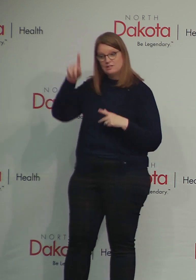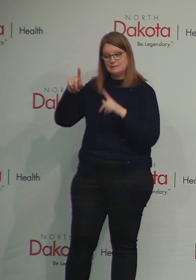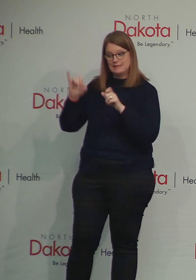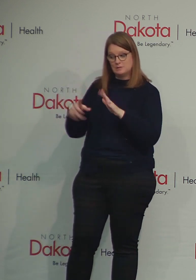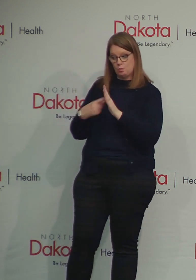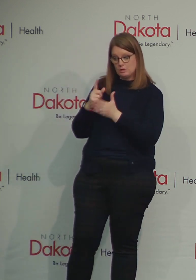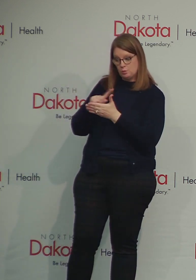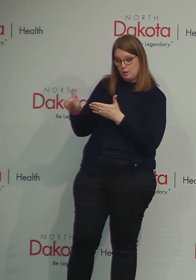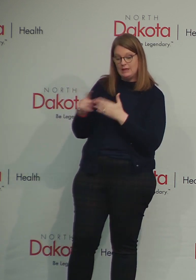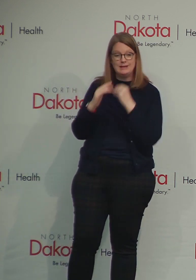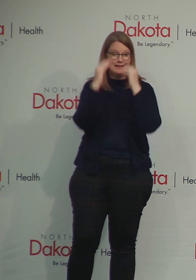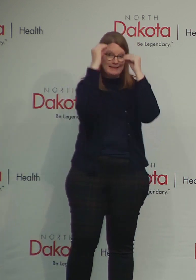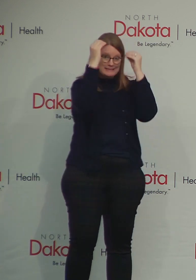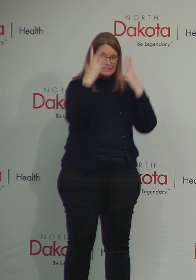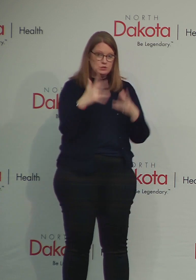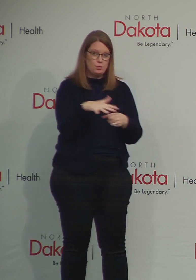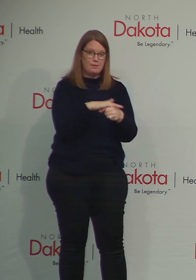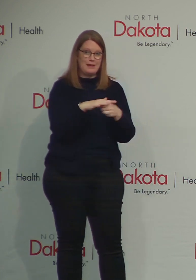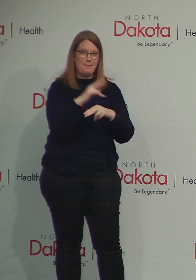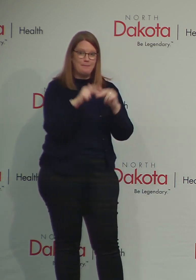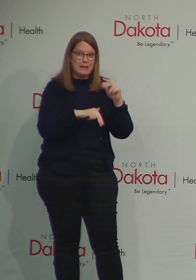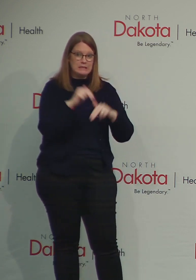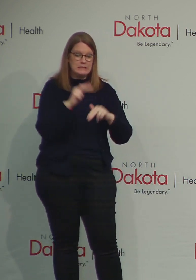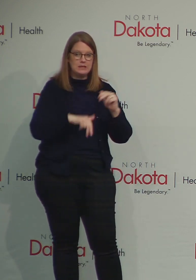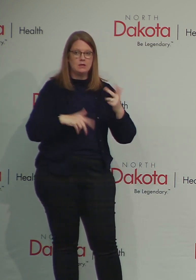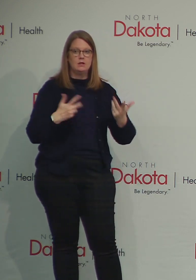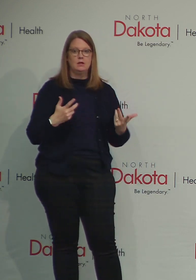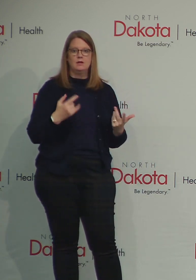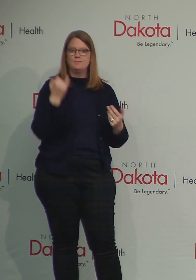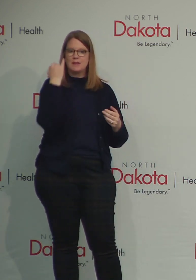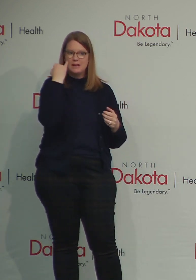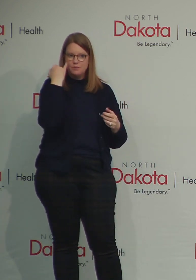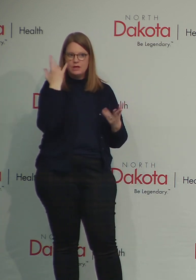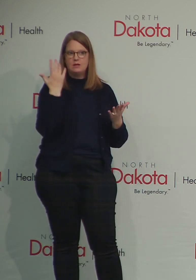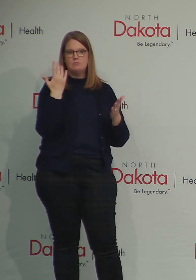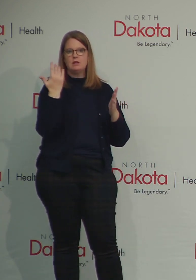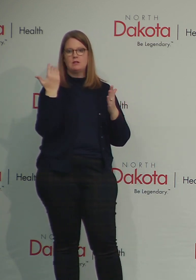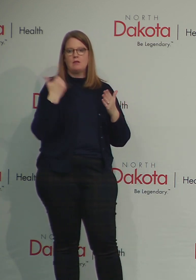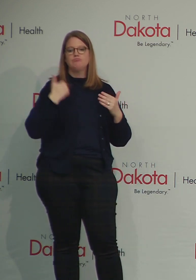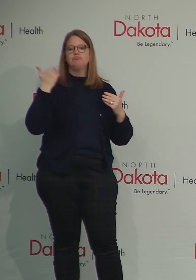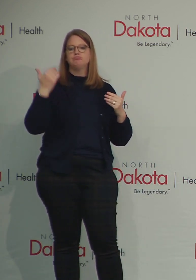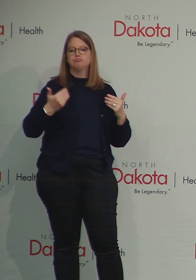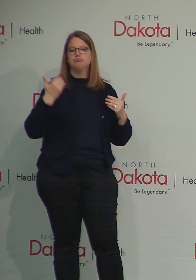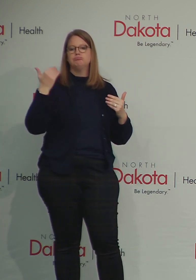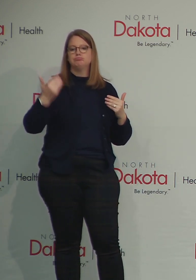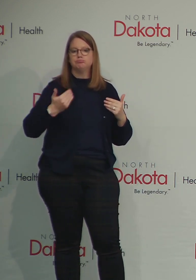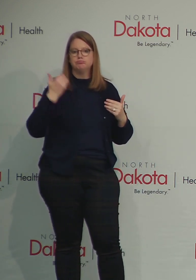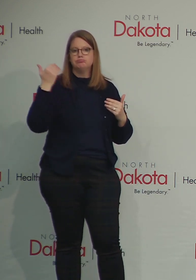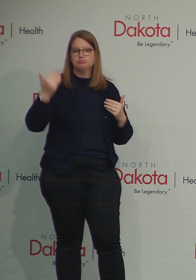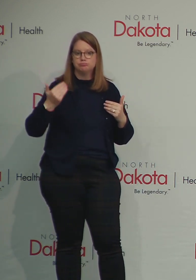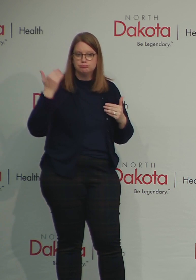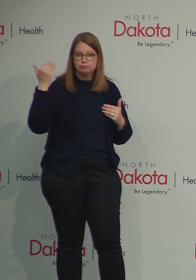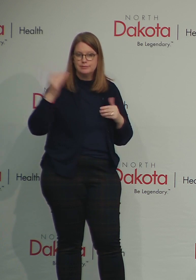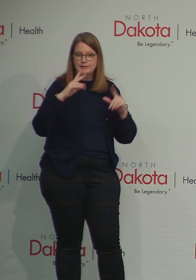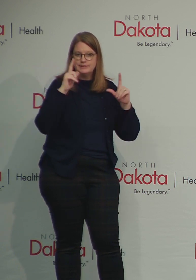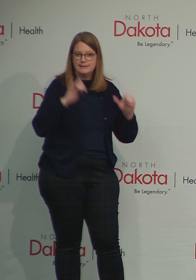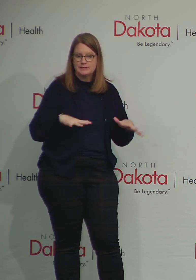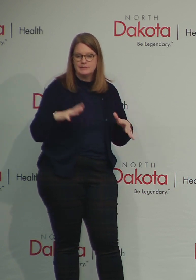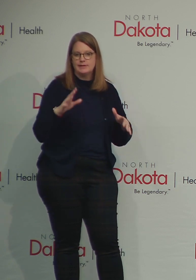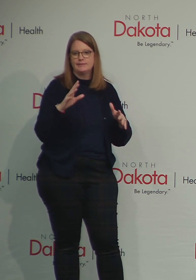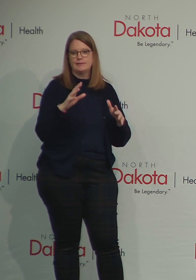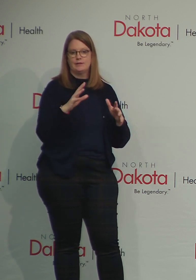Firefighters, teachers within a school building. If we can be in a regular rhythm of testing the same people, the same number of days